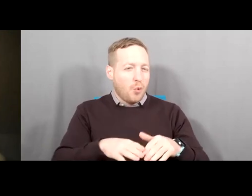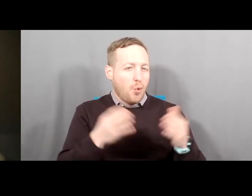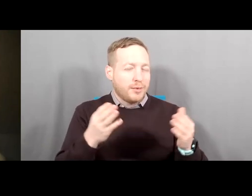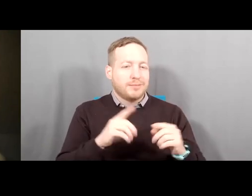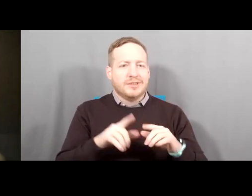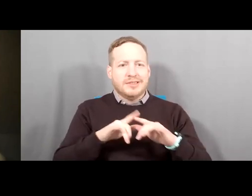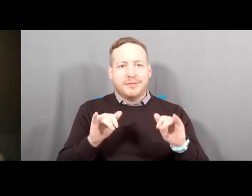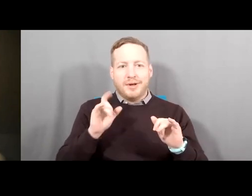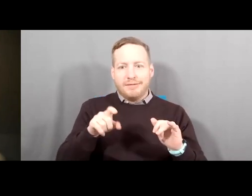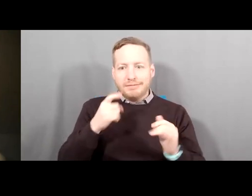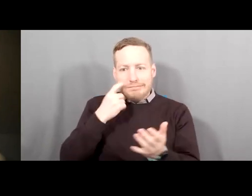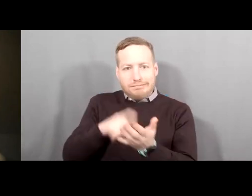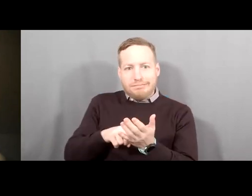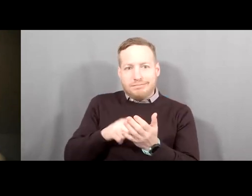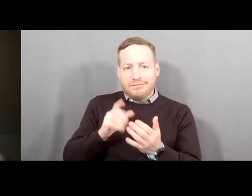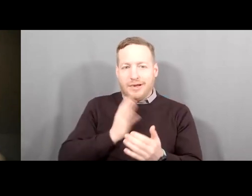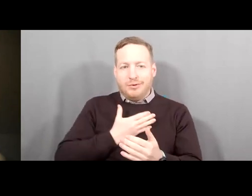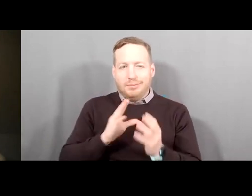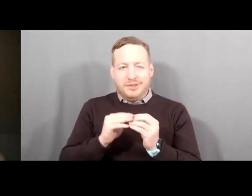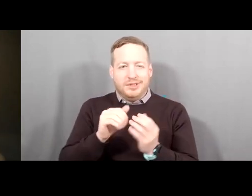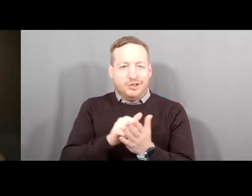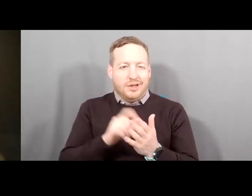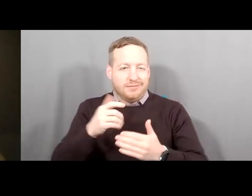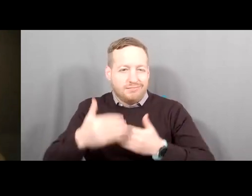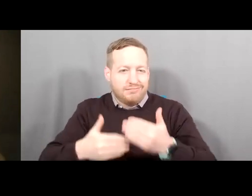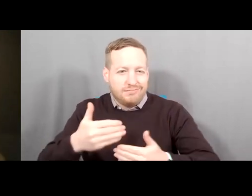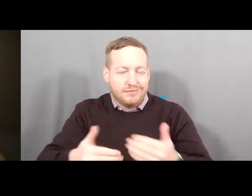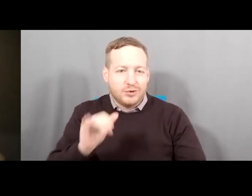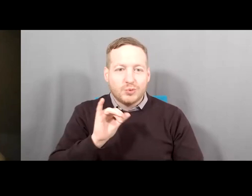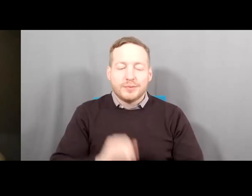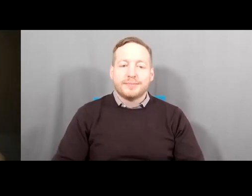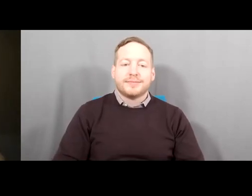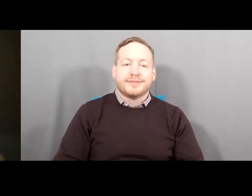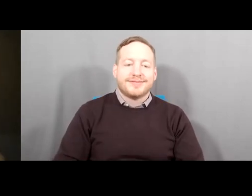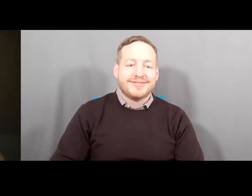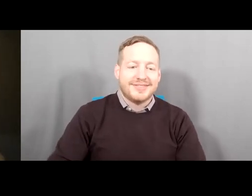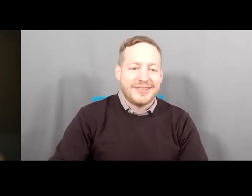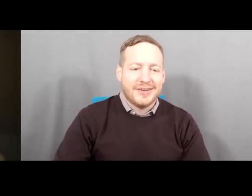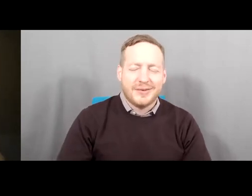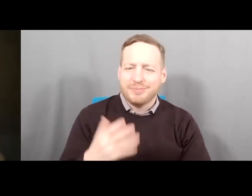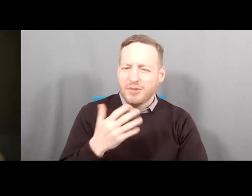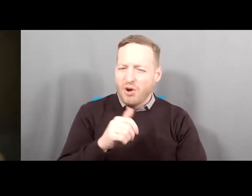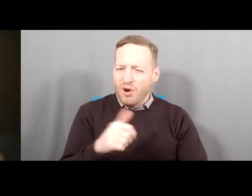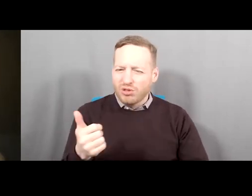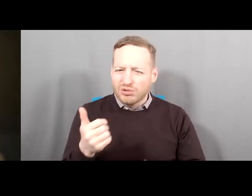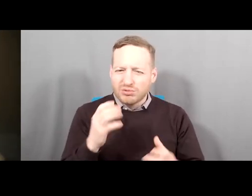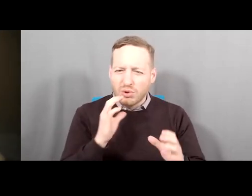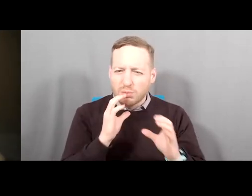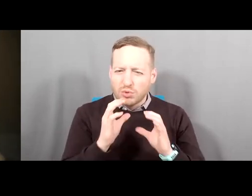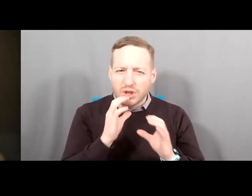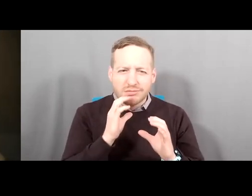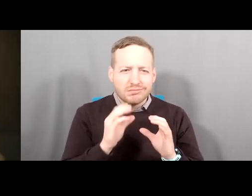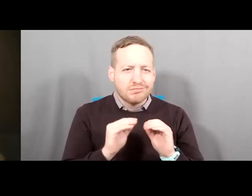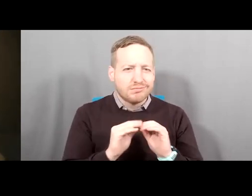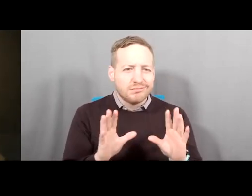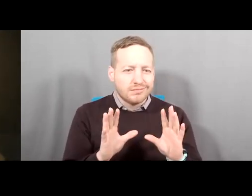will recognize you. Obviously, we have open meetings and we want to be able to recognize all the public who want to